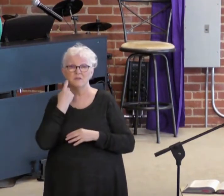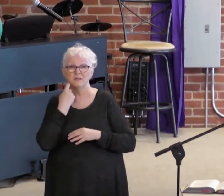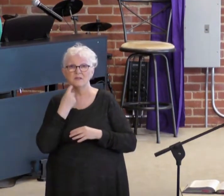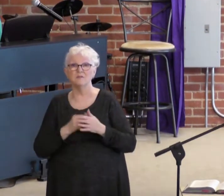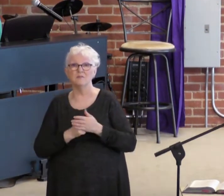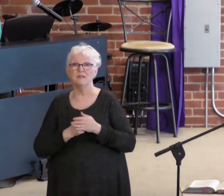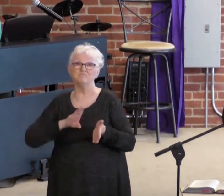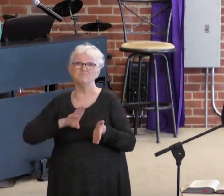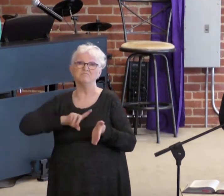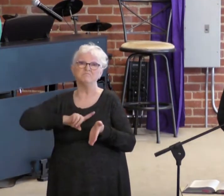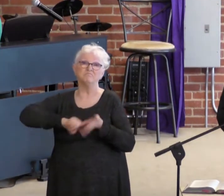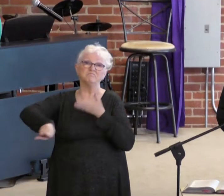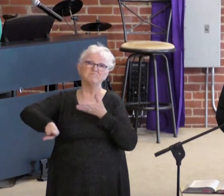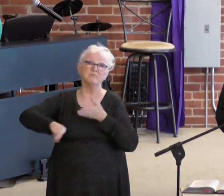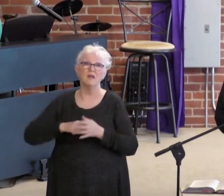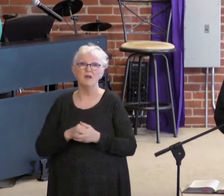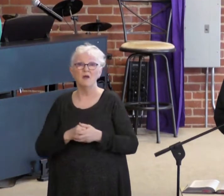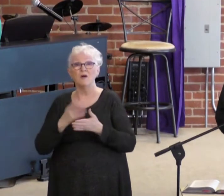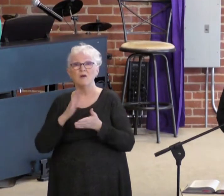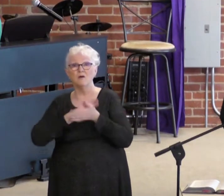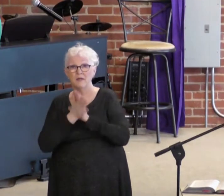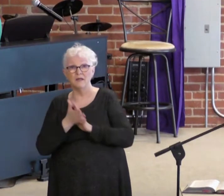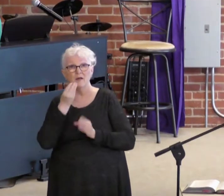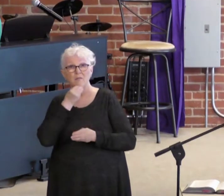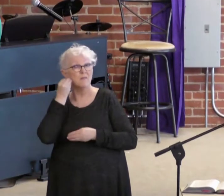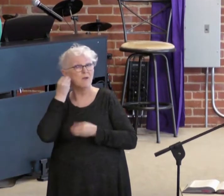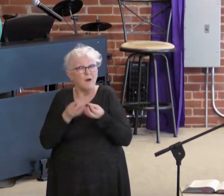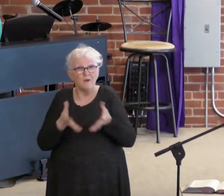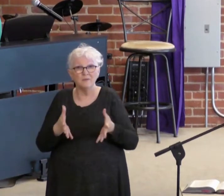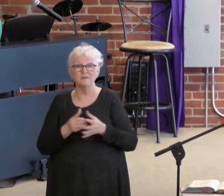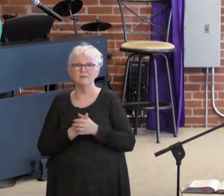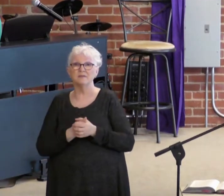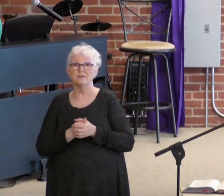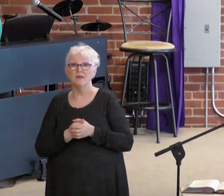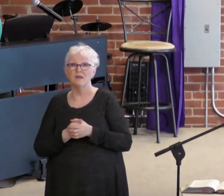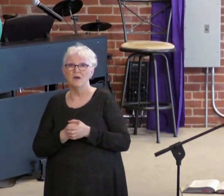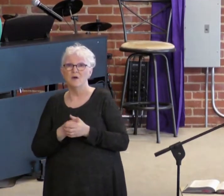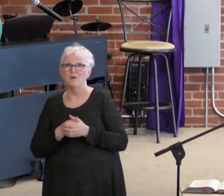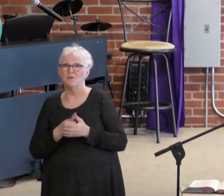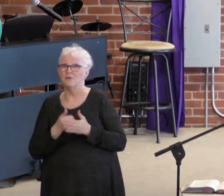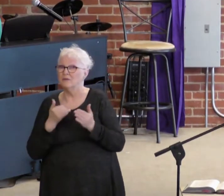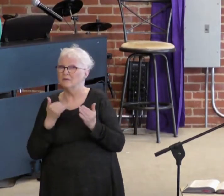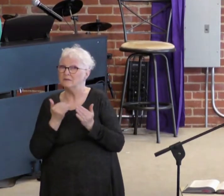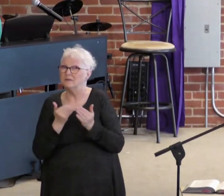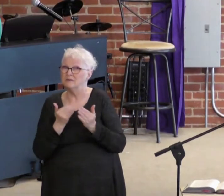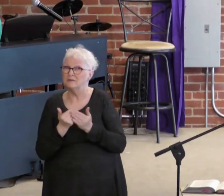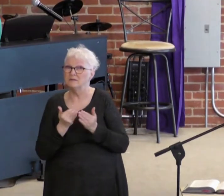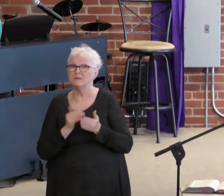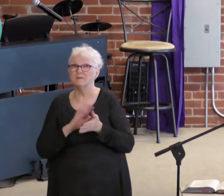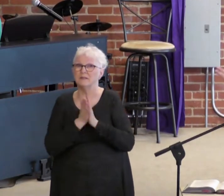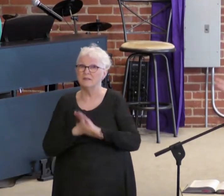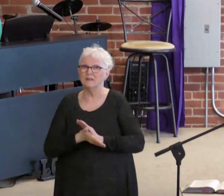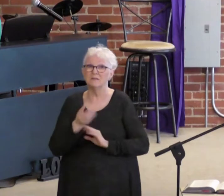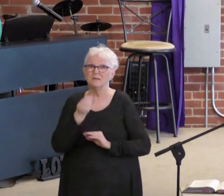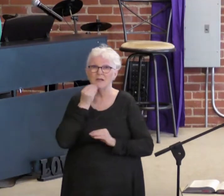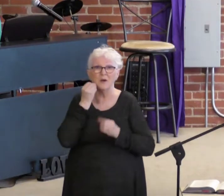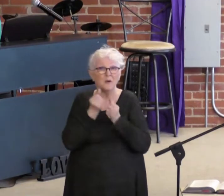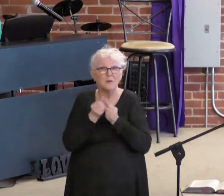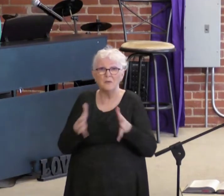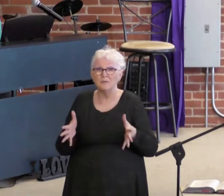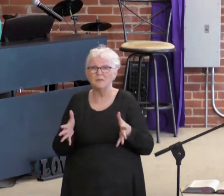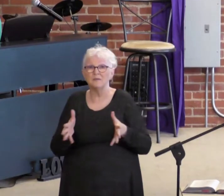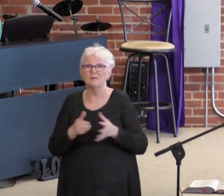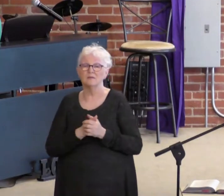just has just become homeless, or who is on the verge of homelessness. And so it's a